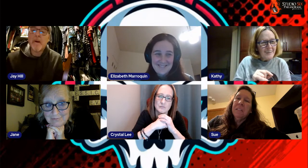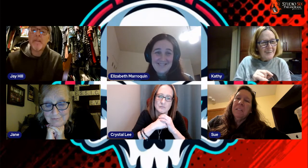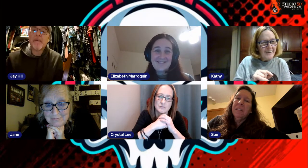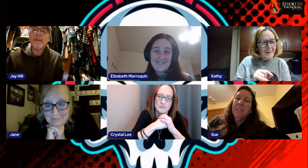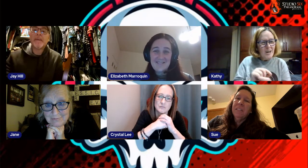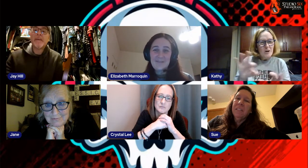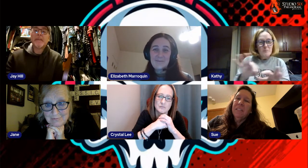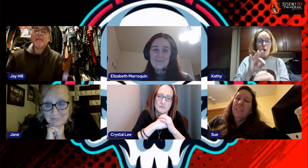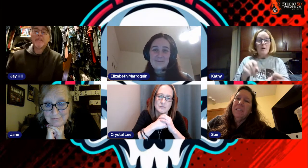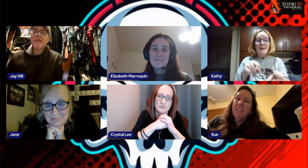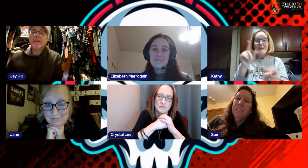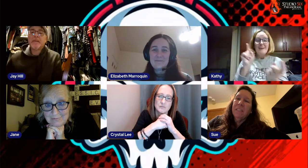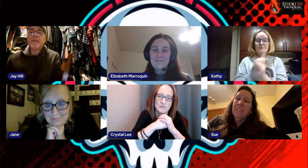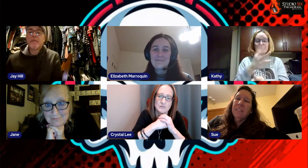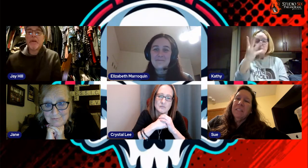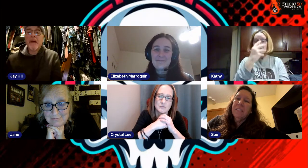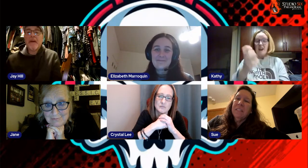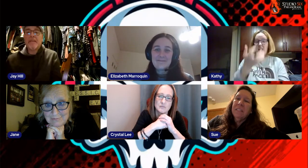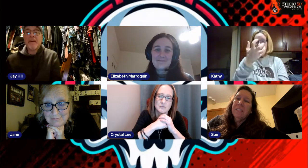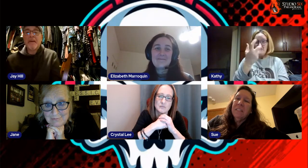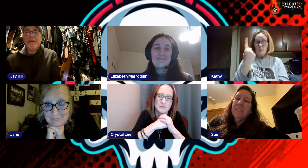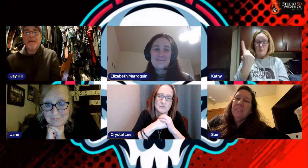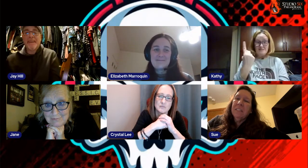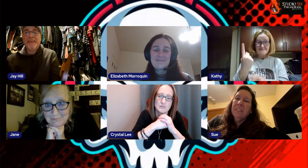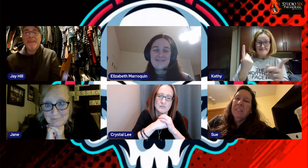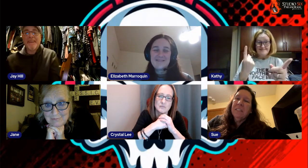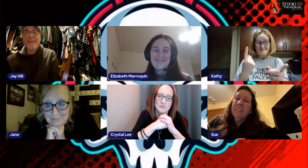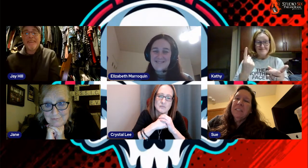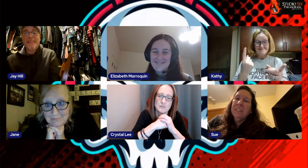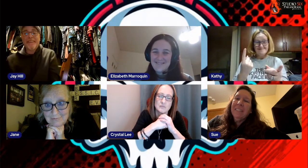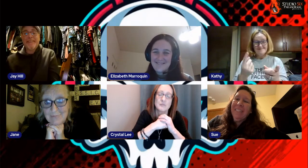angry ones. Oh. Some pretty angry.